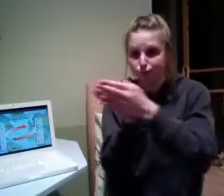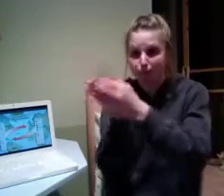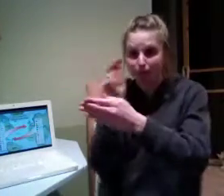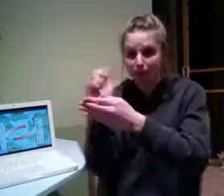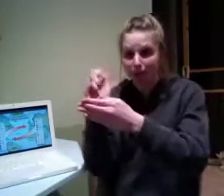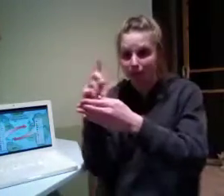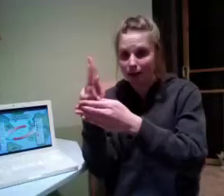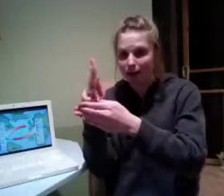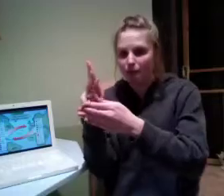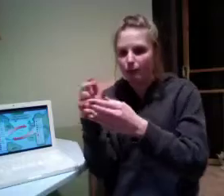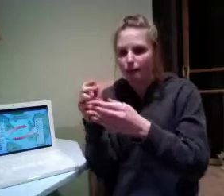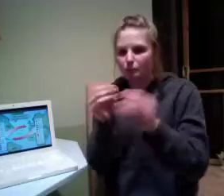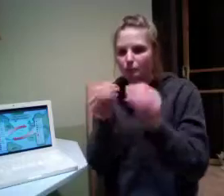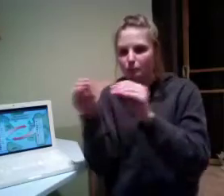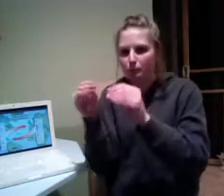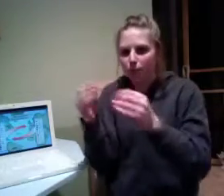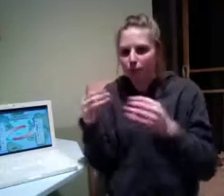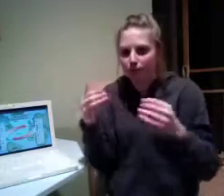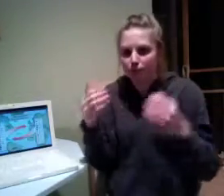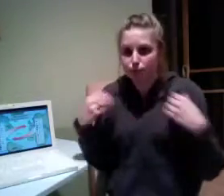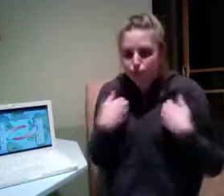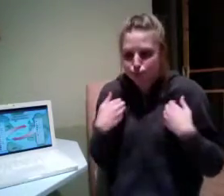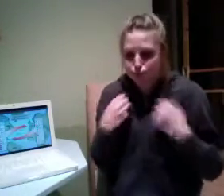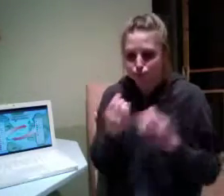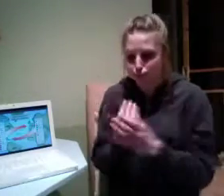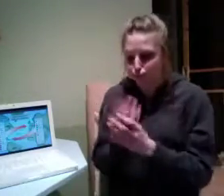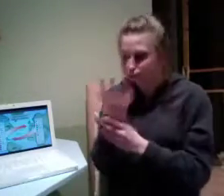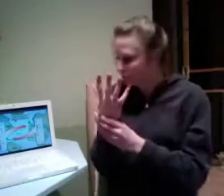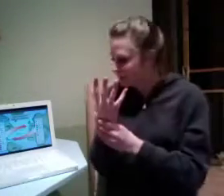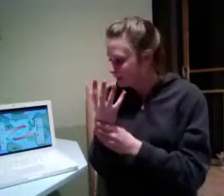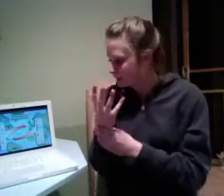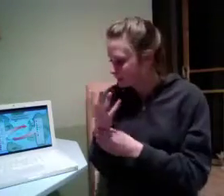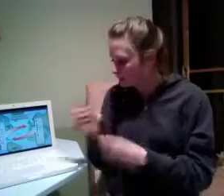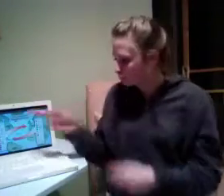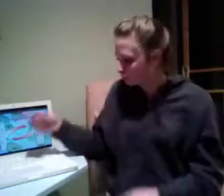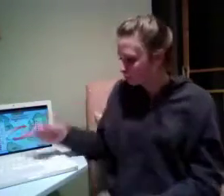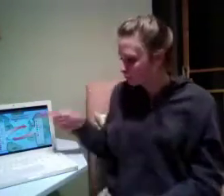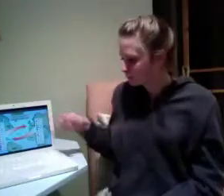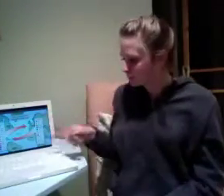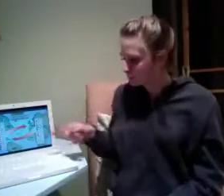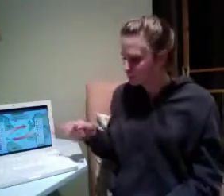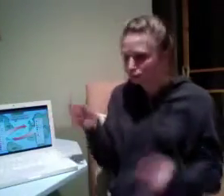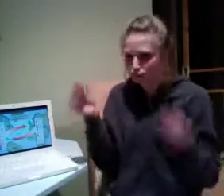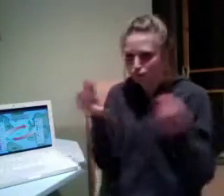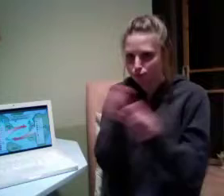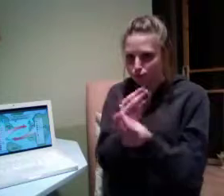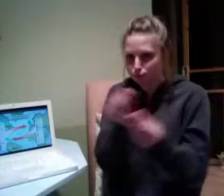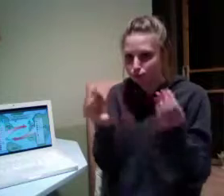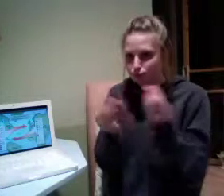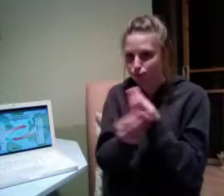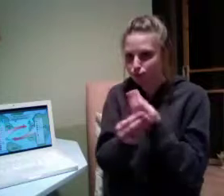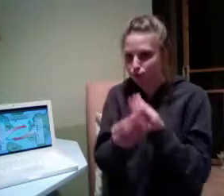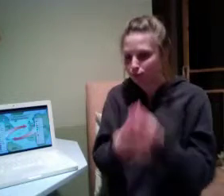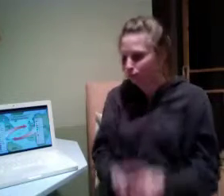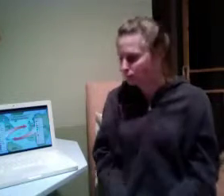after Columbus. This little diagram kind of shows a nice little neat thing. We see the different plants and animals that